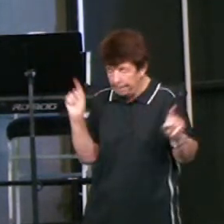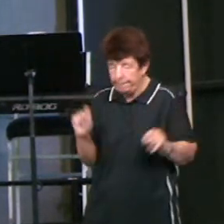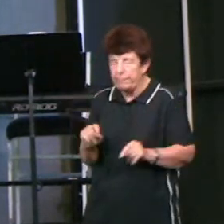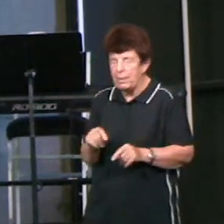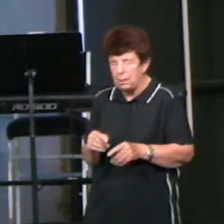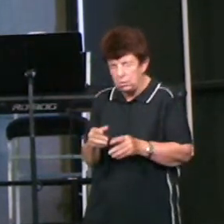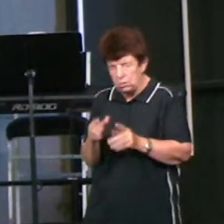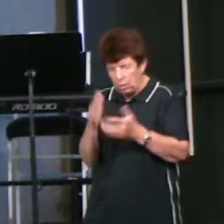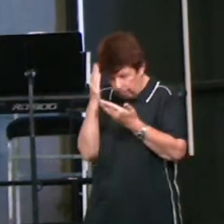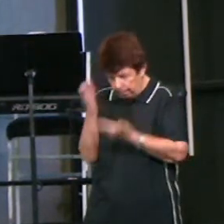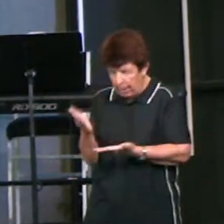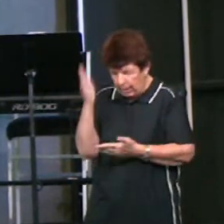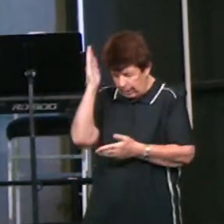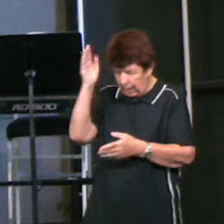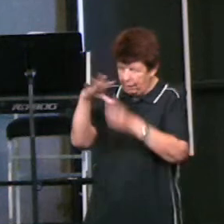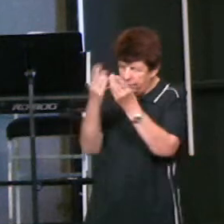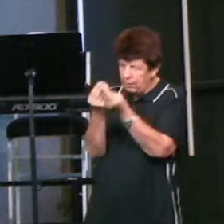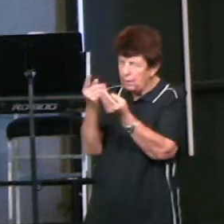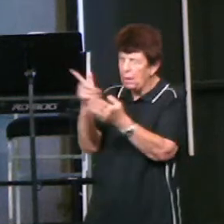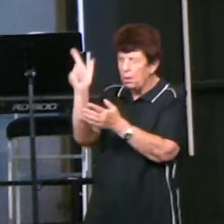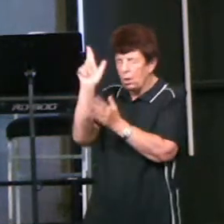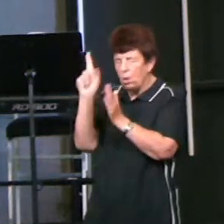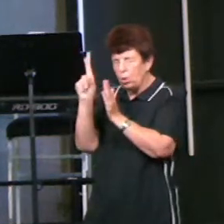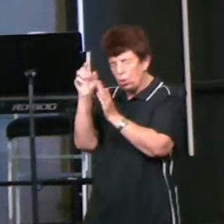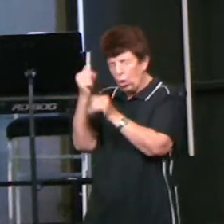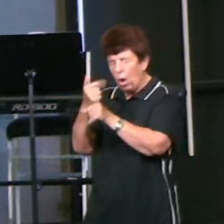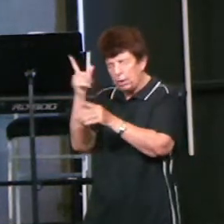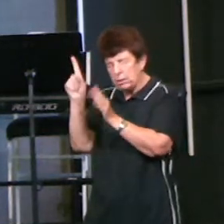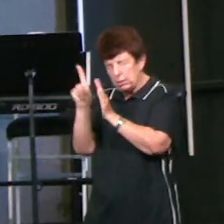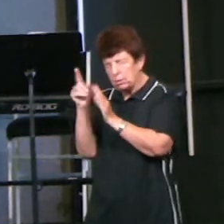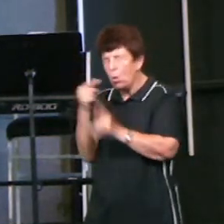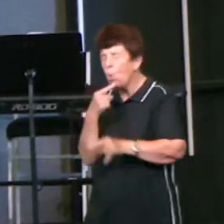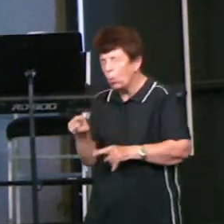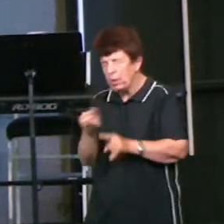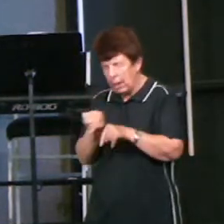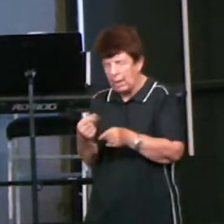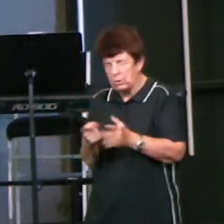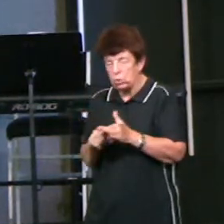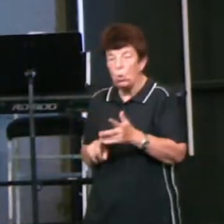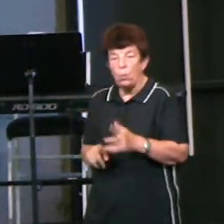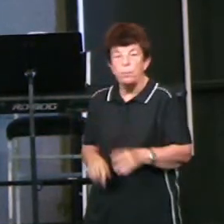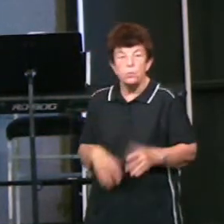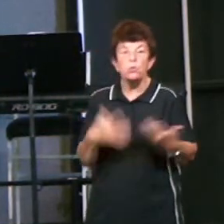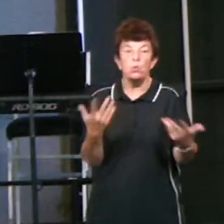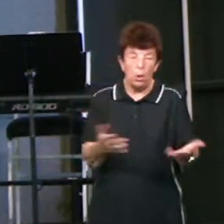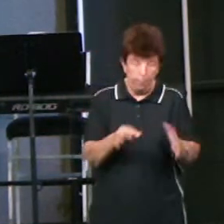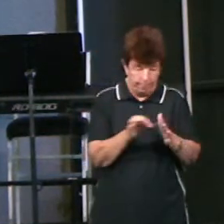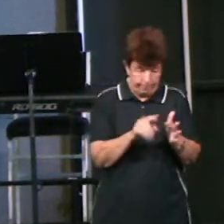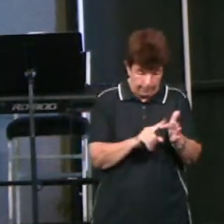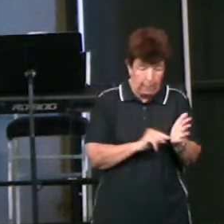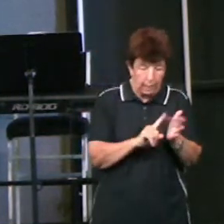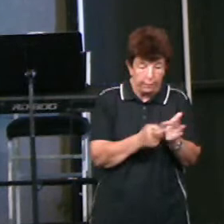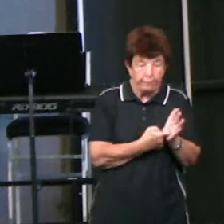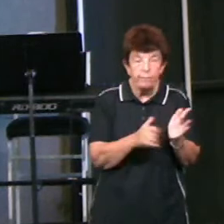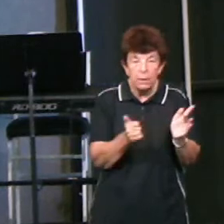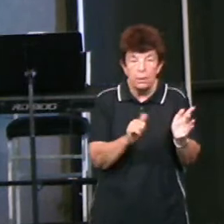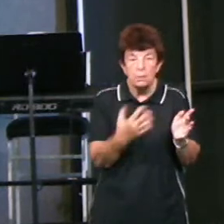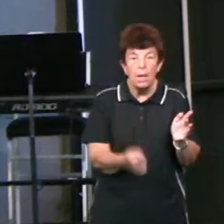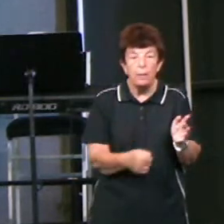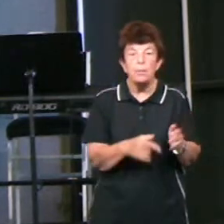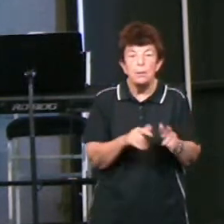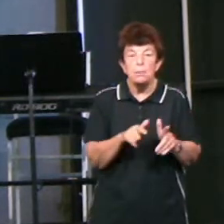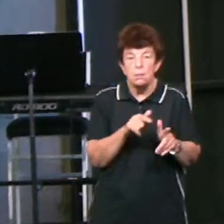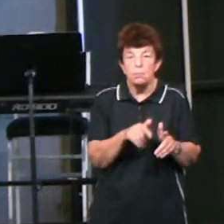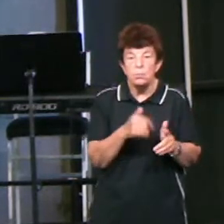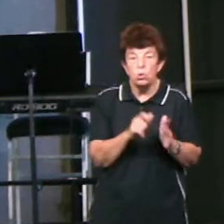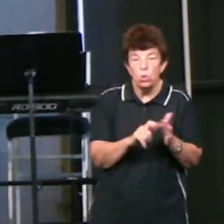all that I have commanded you. And we see that Peter, he's been doing this, right? He's been going out, he's been traveling from